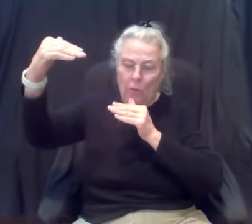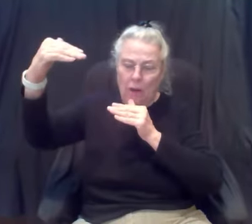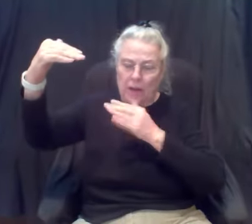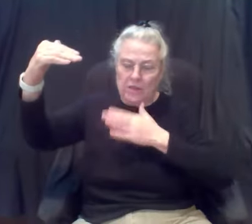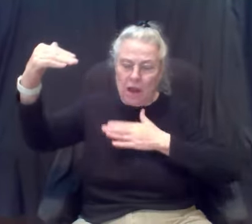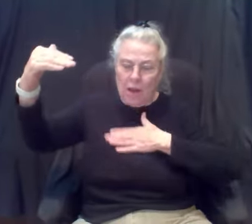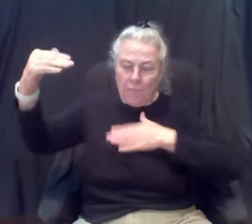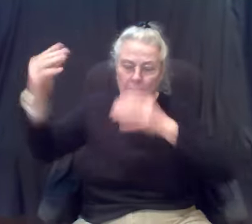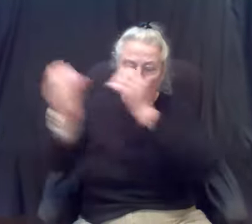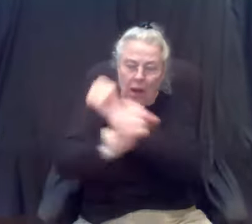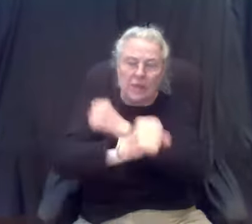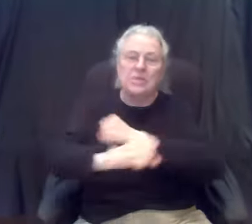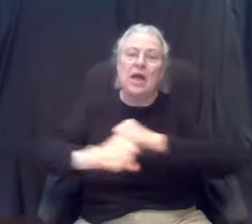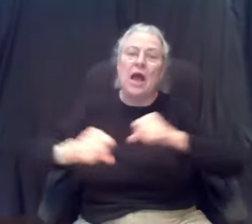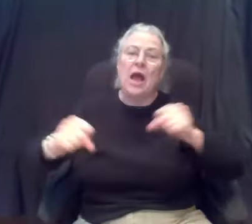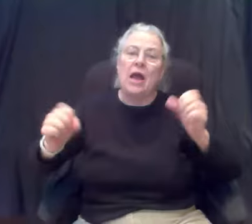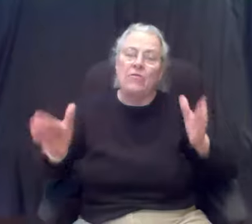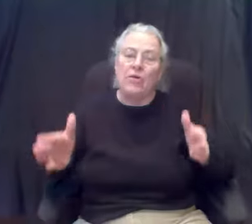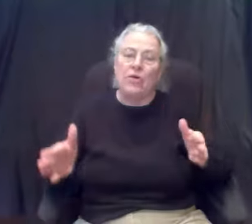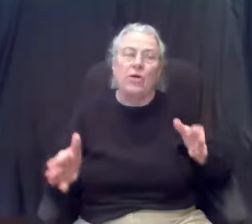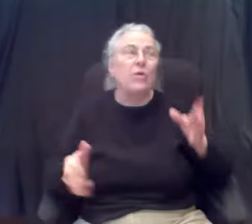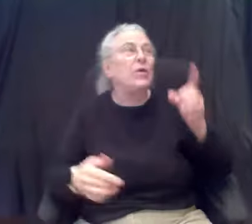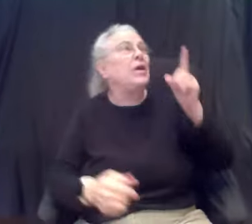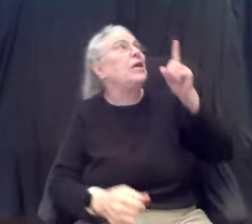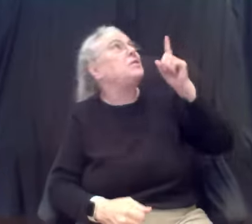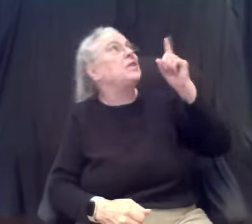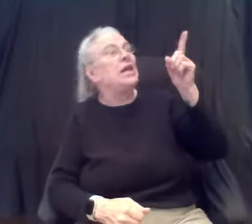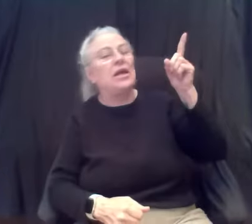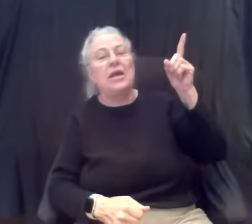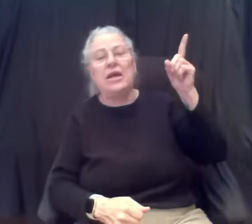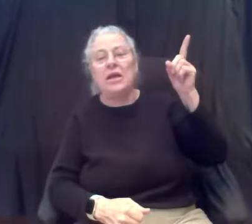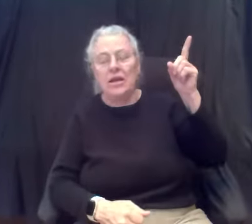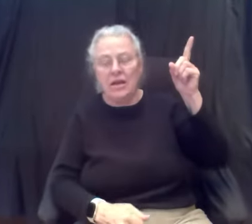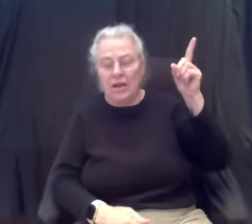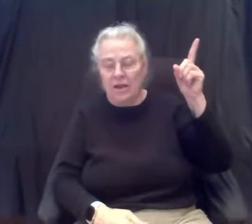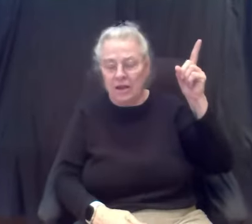hopeless, my Savior is he.